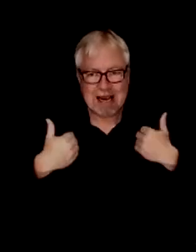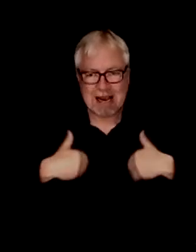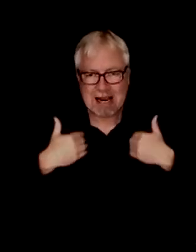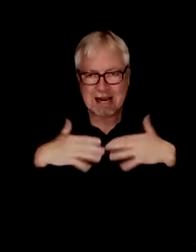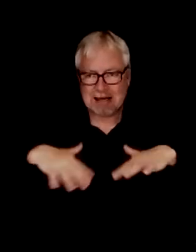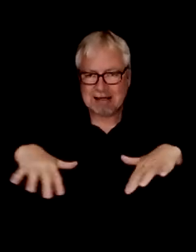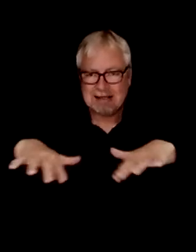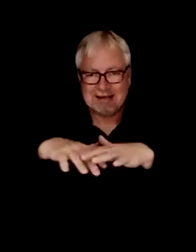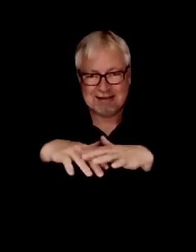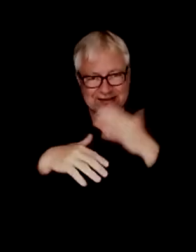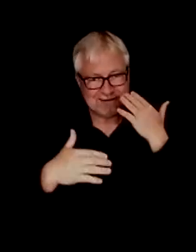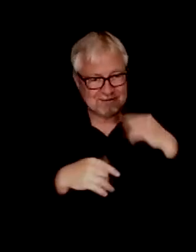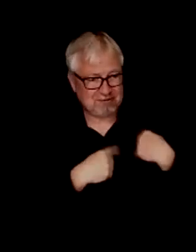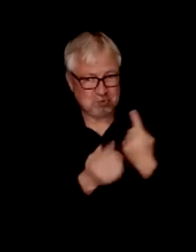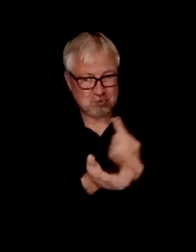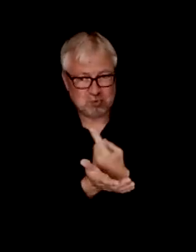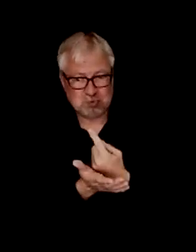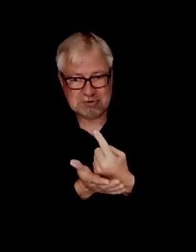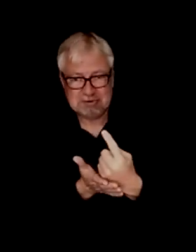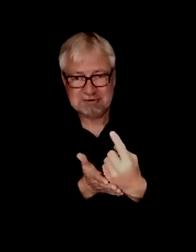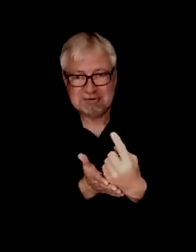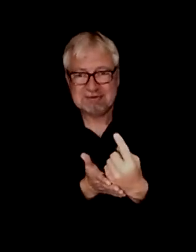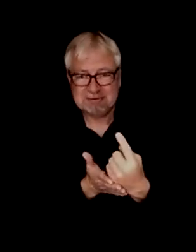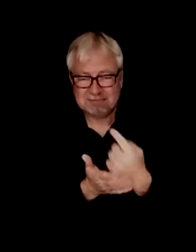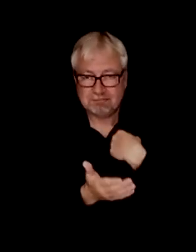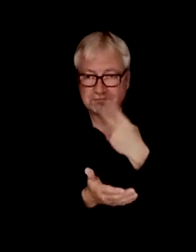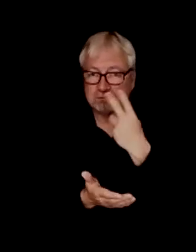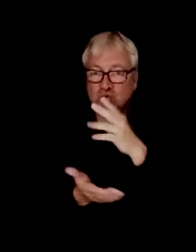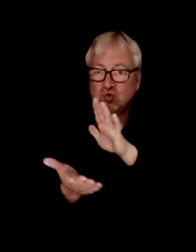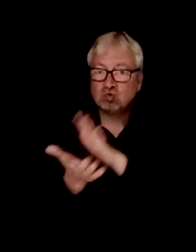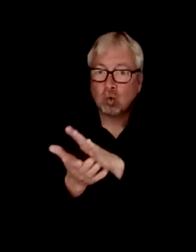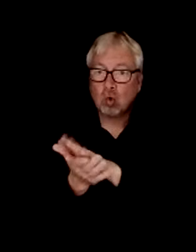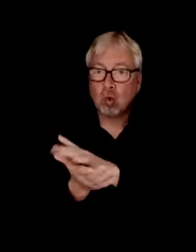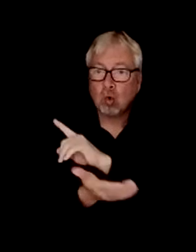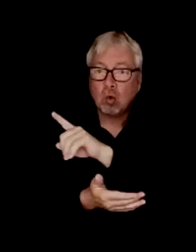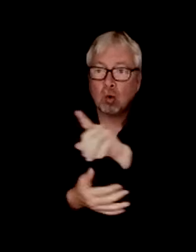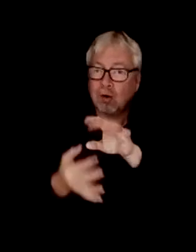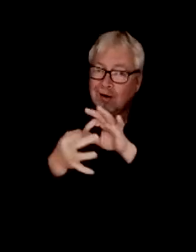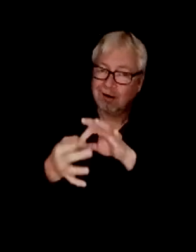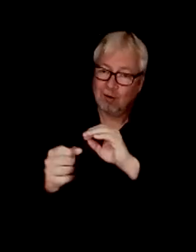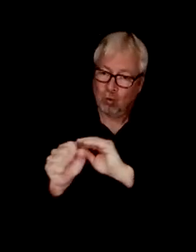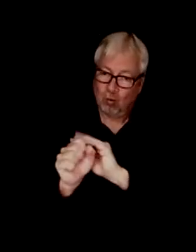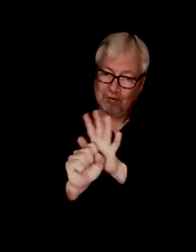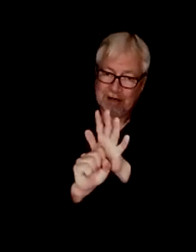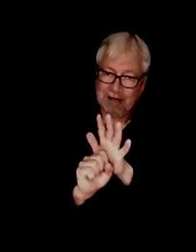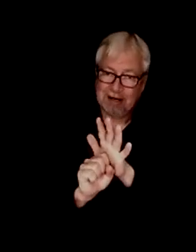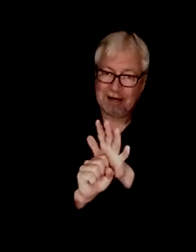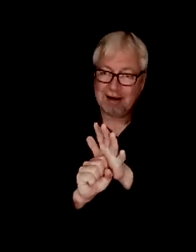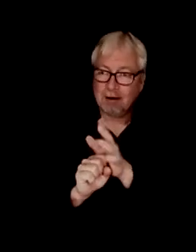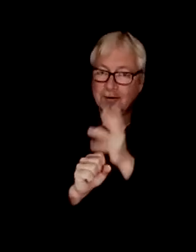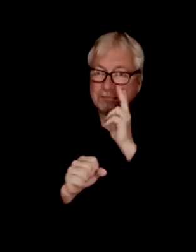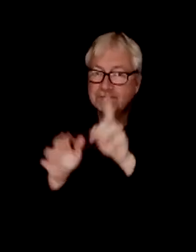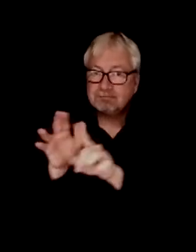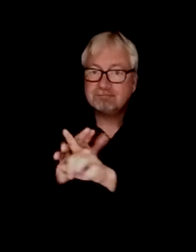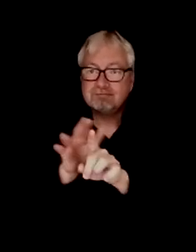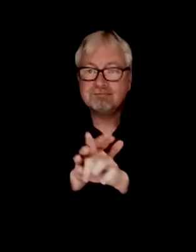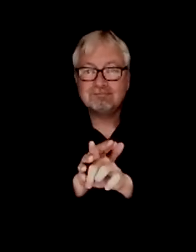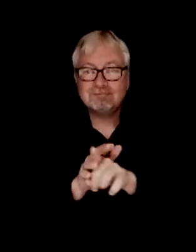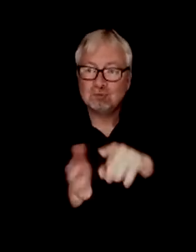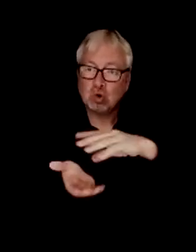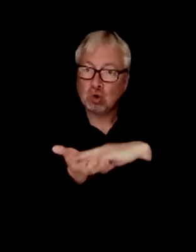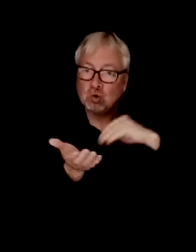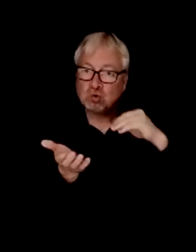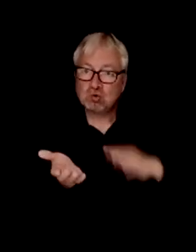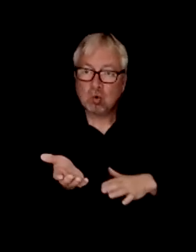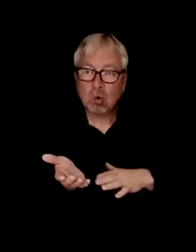of school-related COVID-19 cases in students exceed the high level set in November